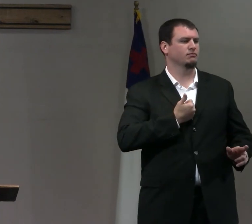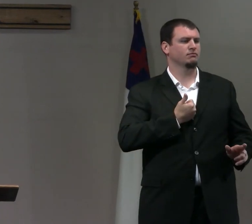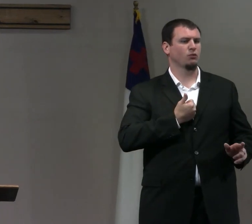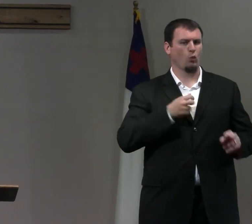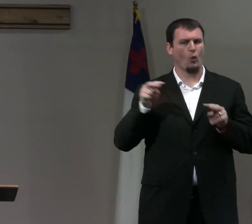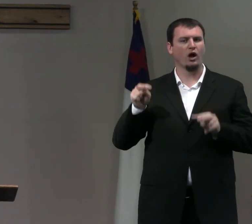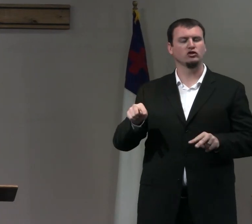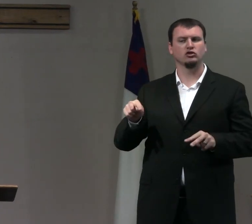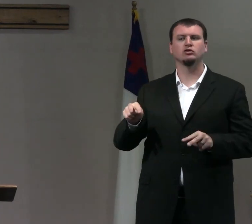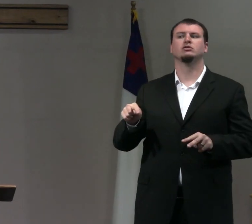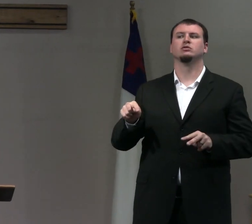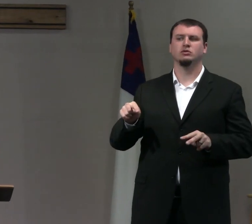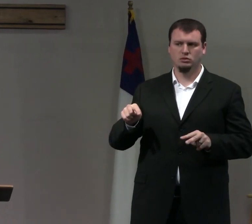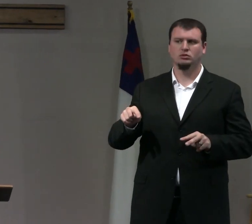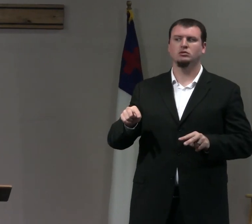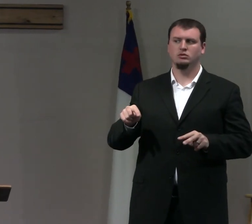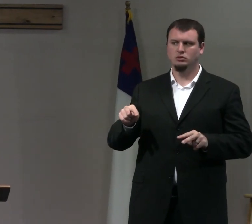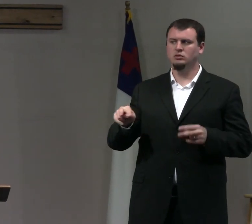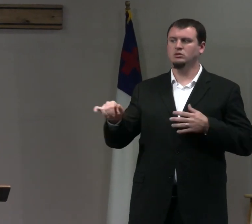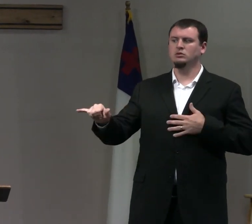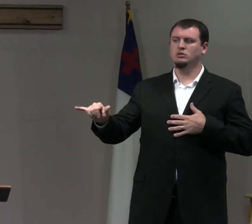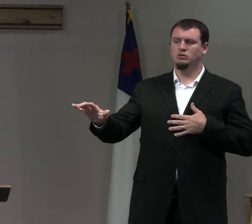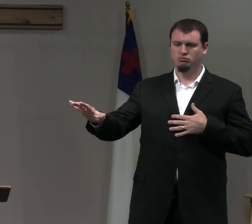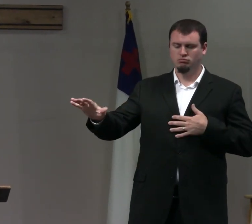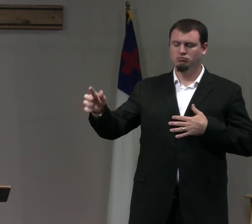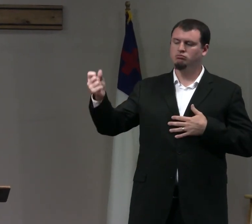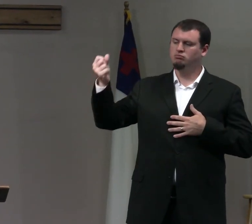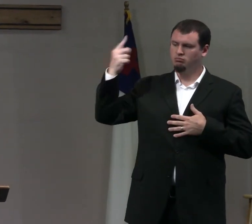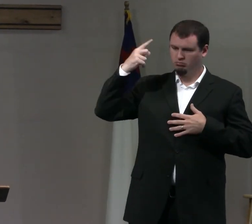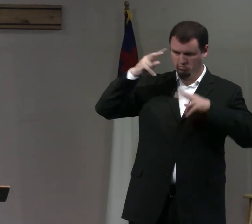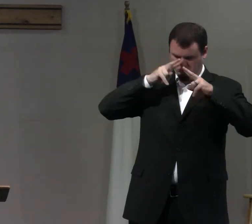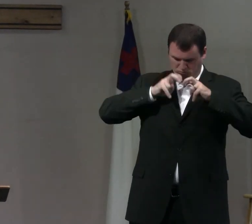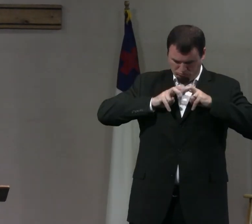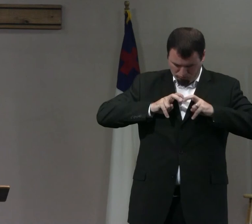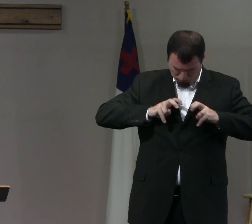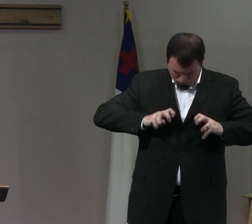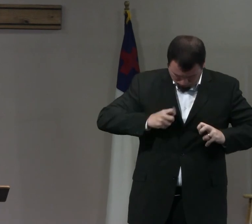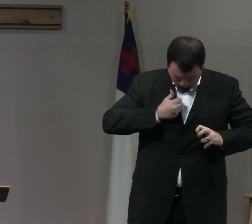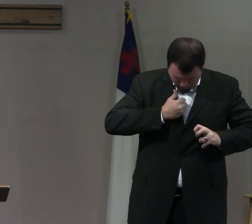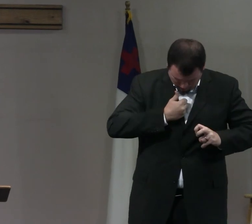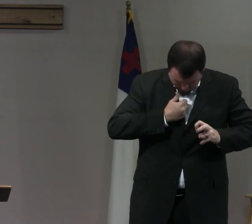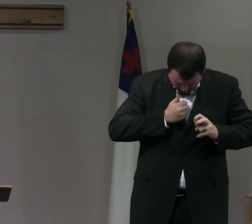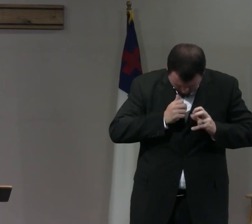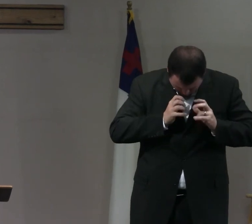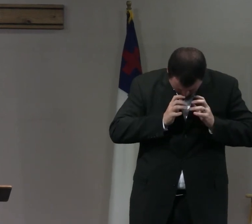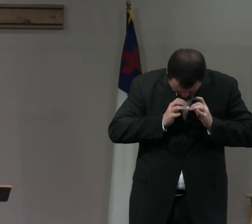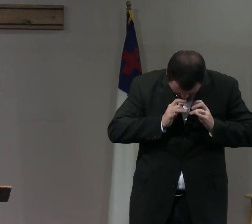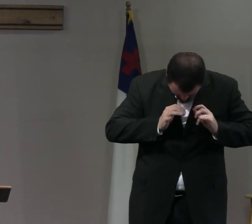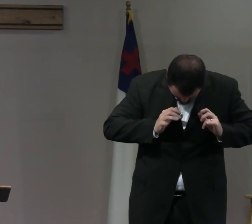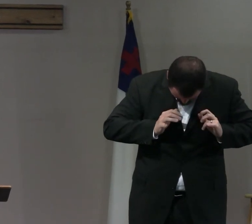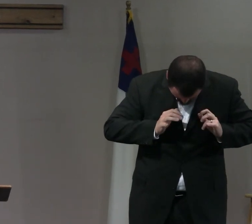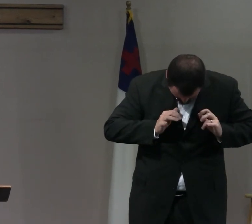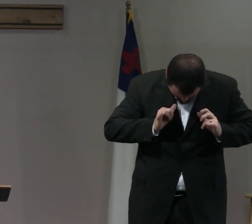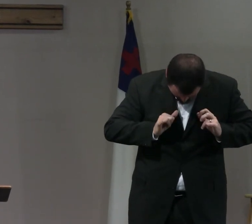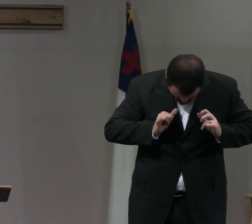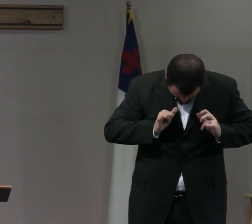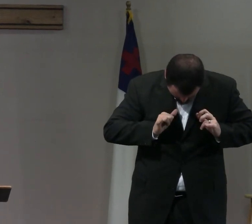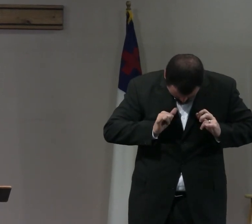You see someone else fall into it, you think to yourself, okay, evaluate myself. Make